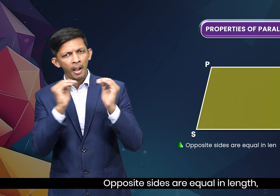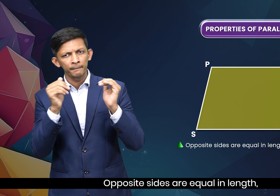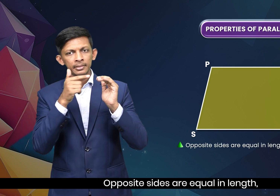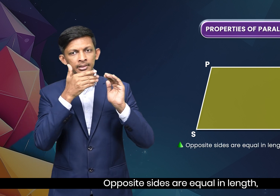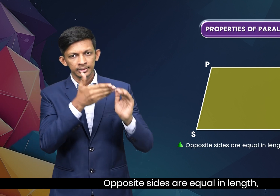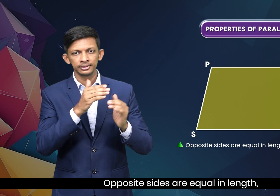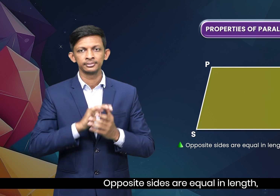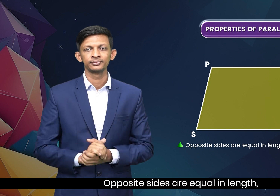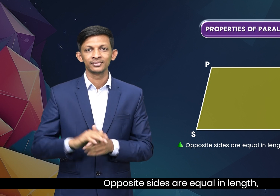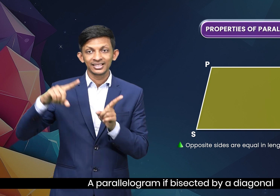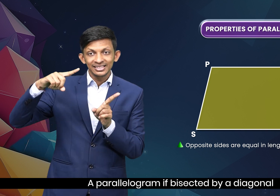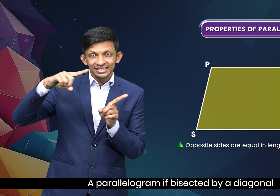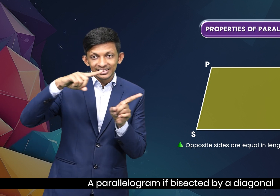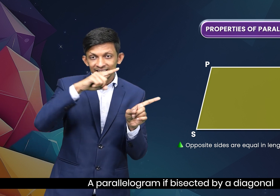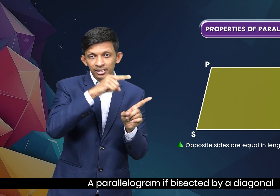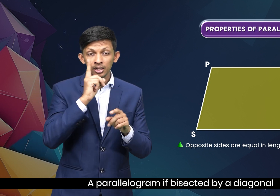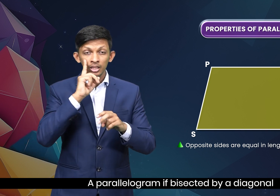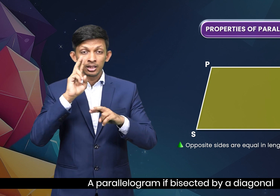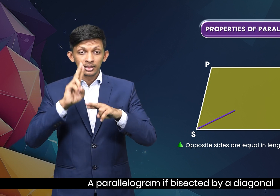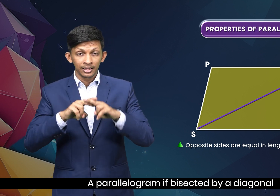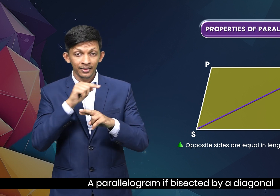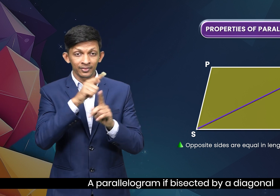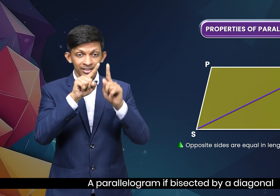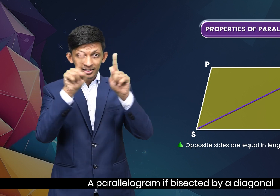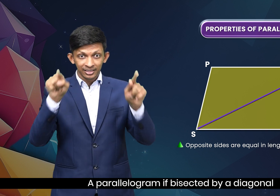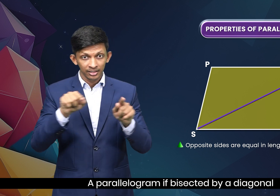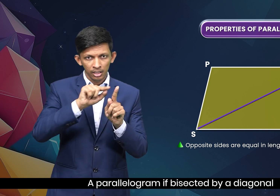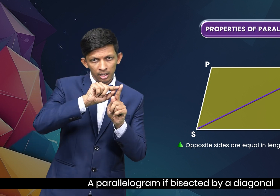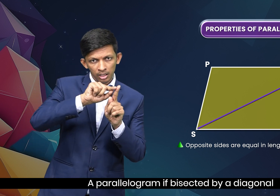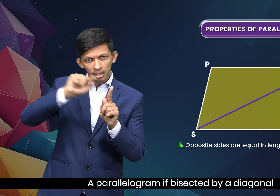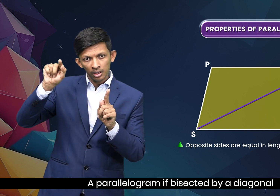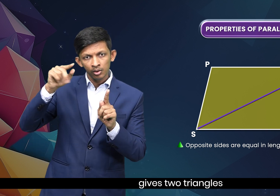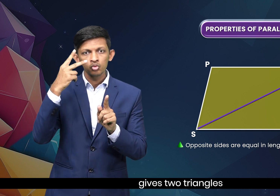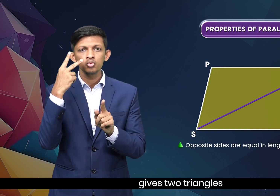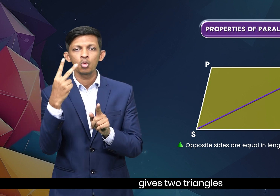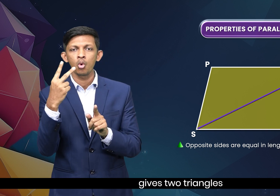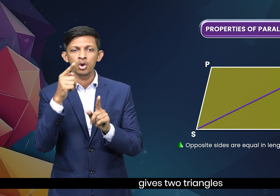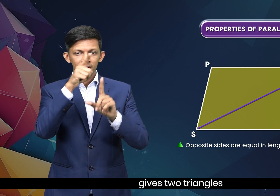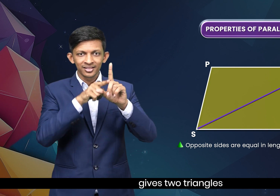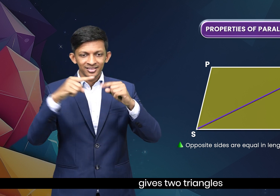length. A parallelogram, if bisected by a diagonal, gives two triangles.